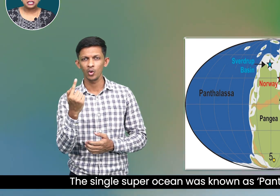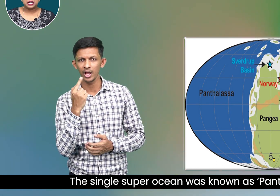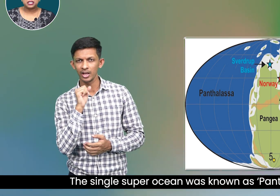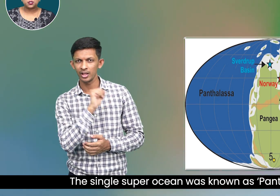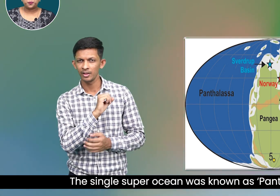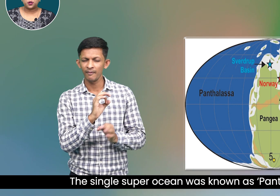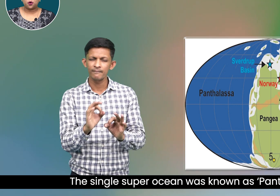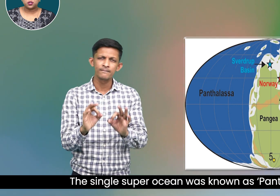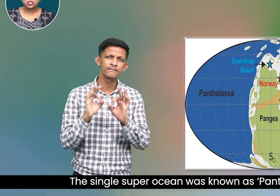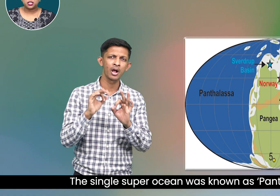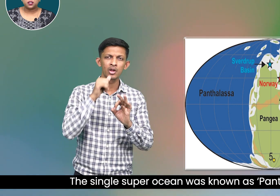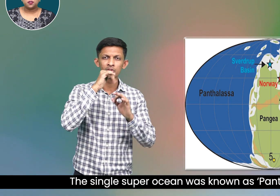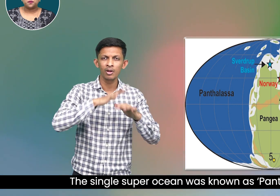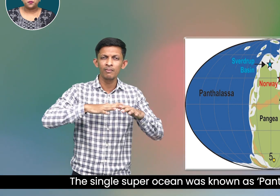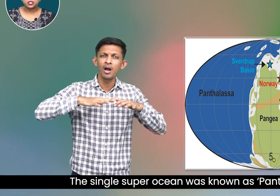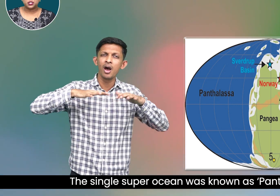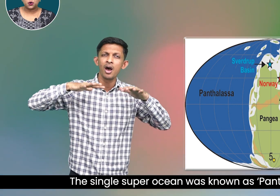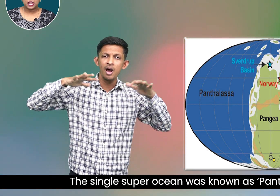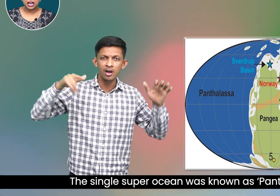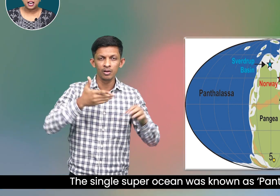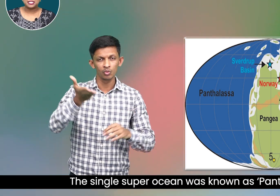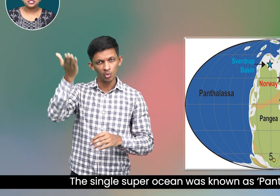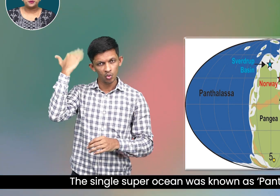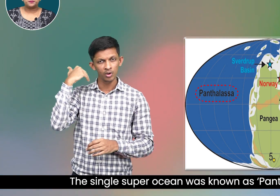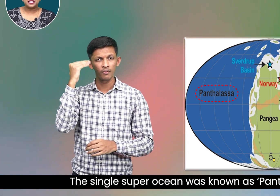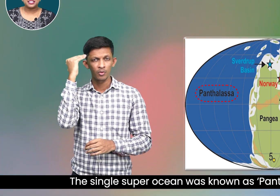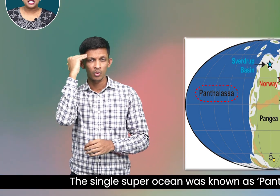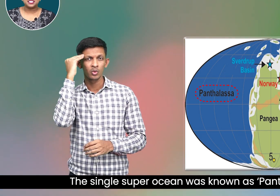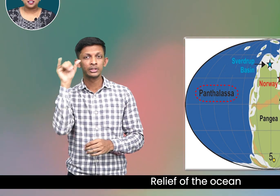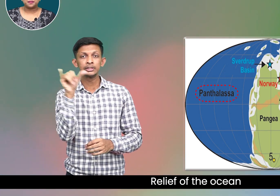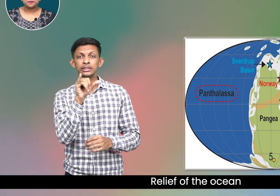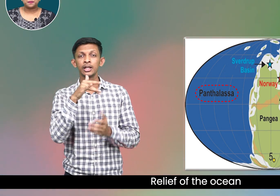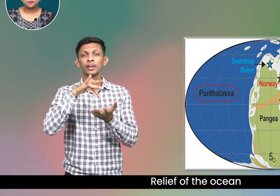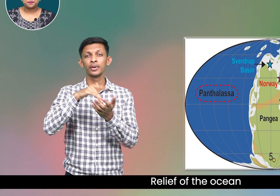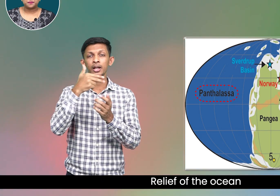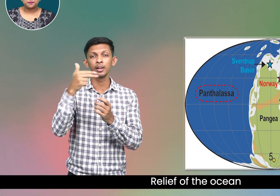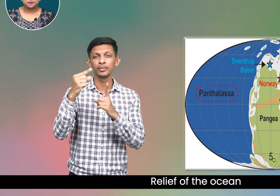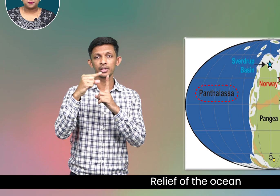The single super ocean was known as Panthalassa.